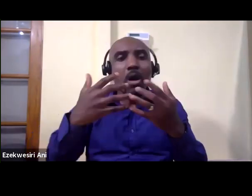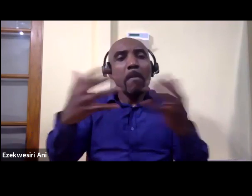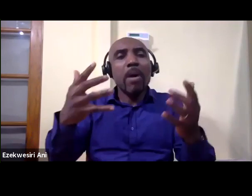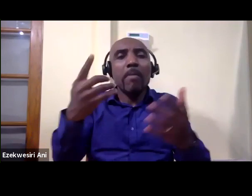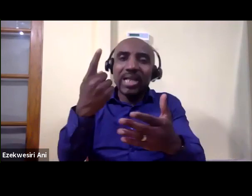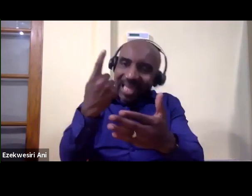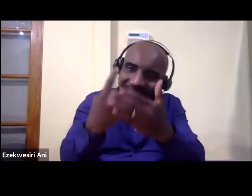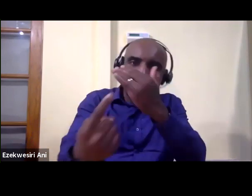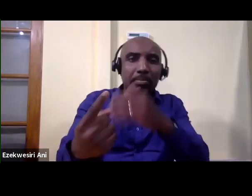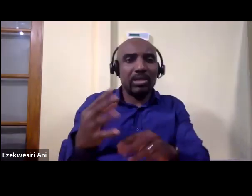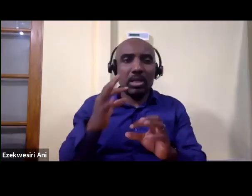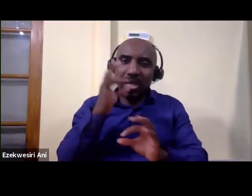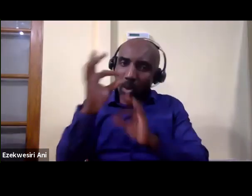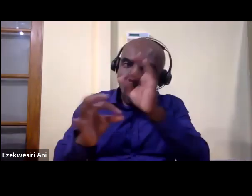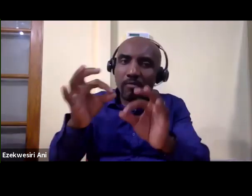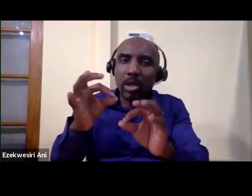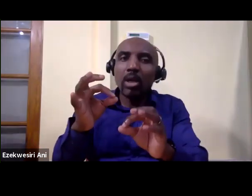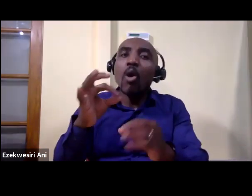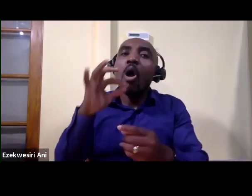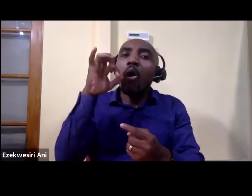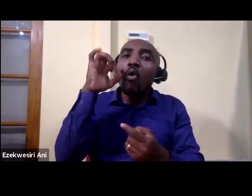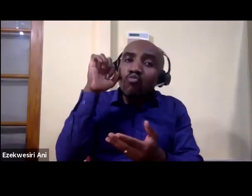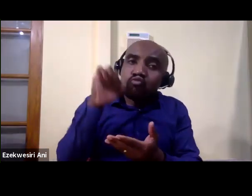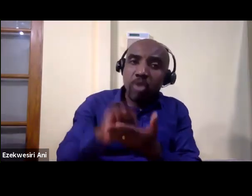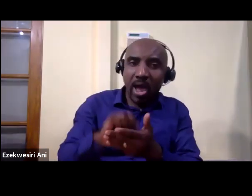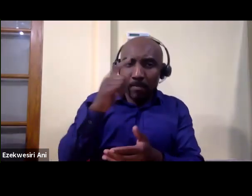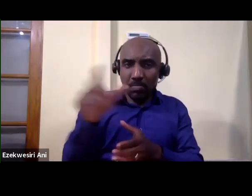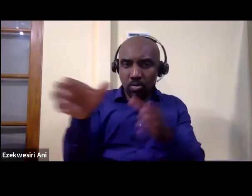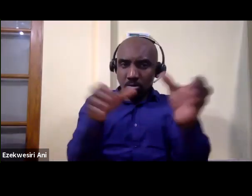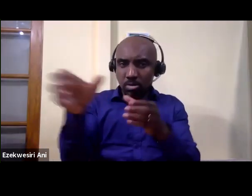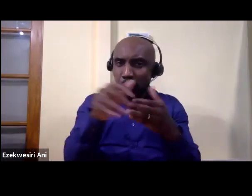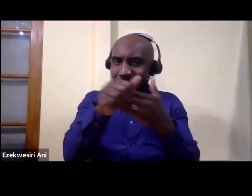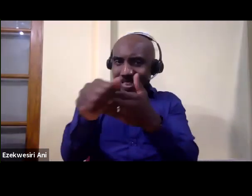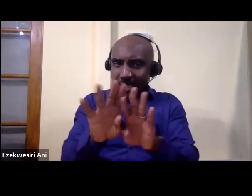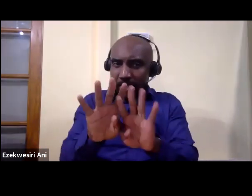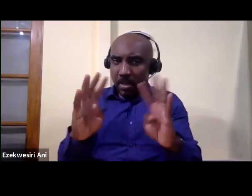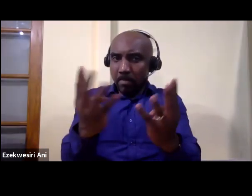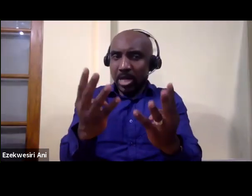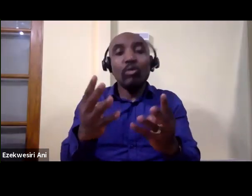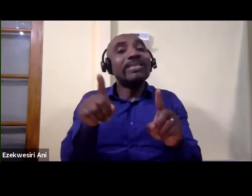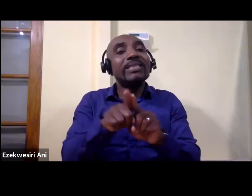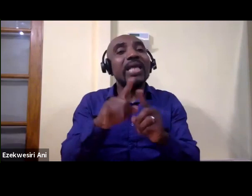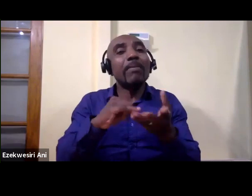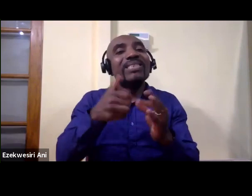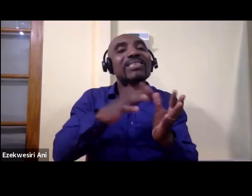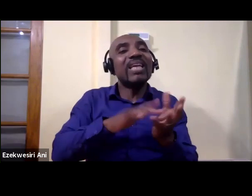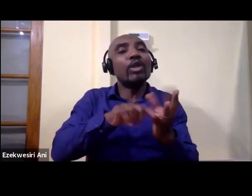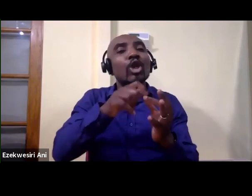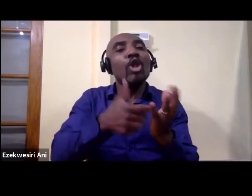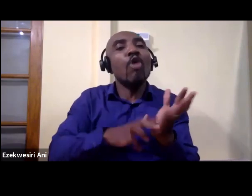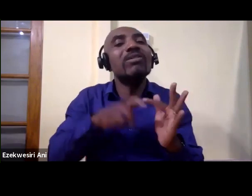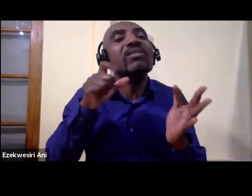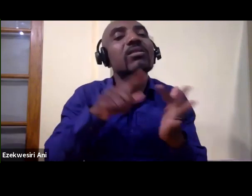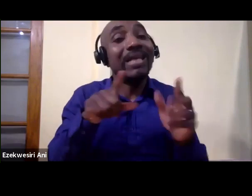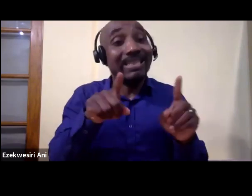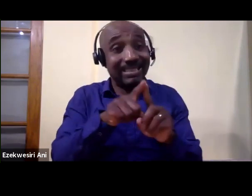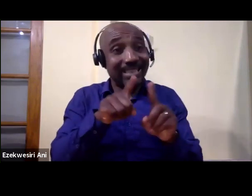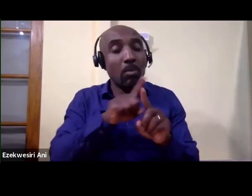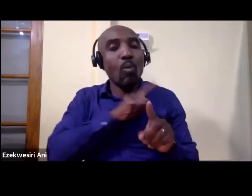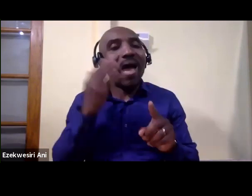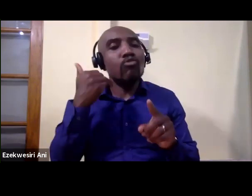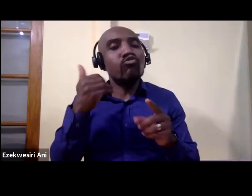people leading it that's just as transformative as the Stephen Lawrence inquiry was when it comes to race